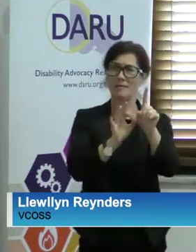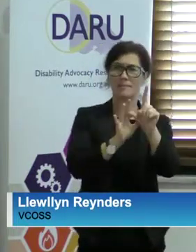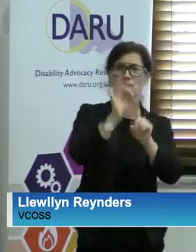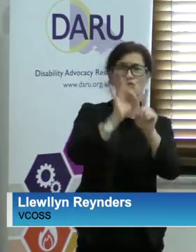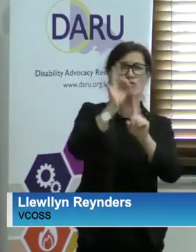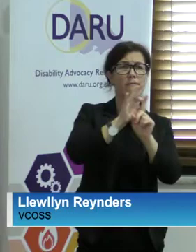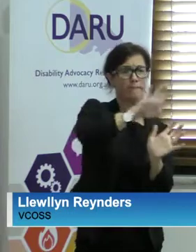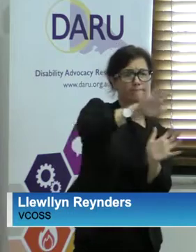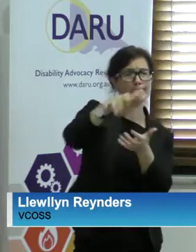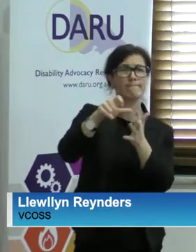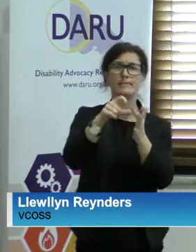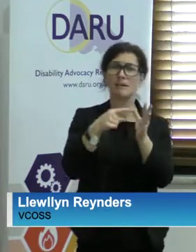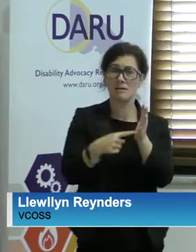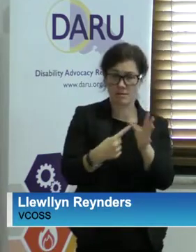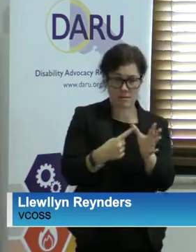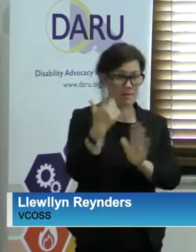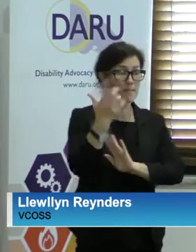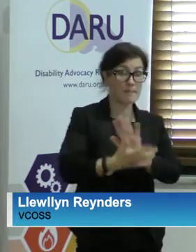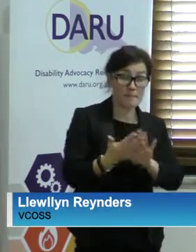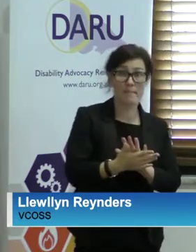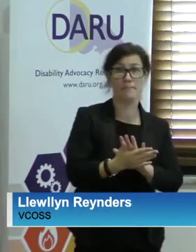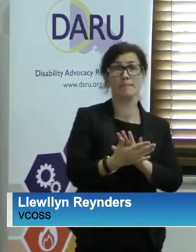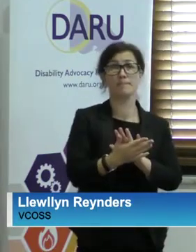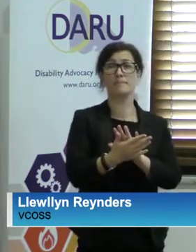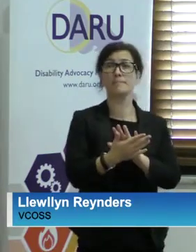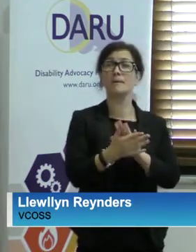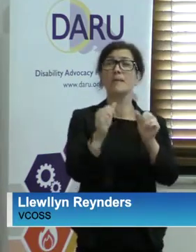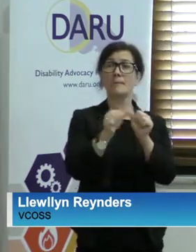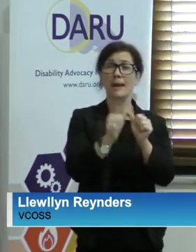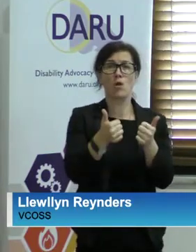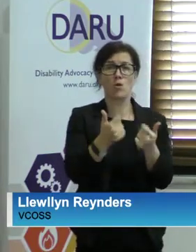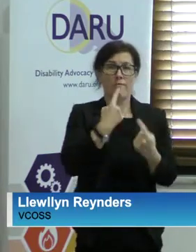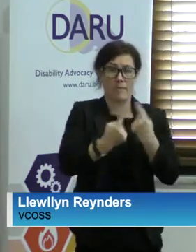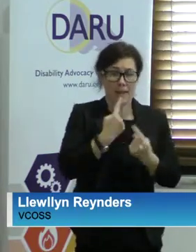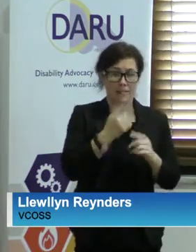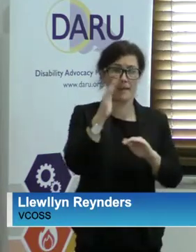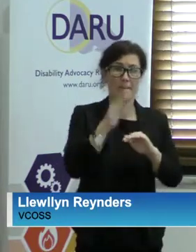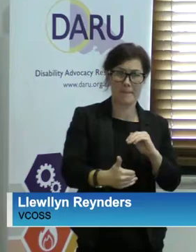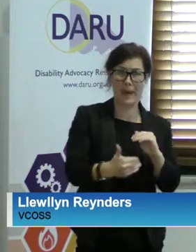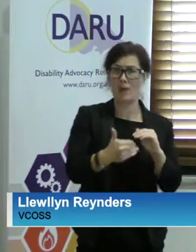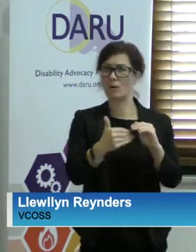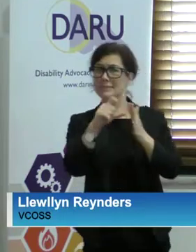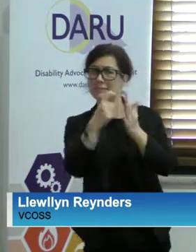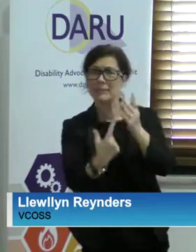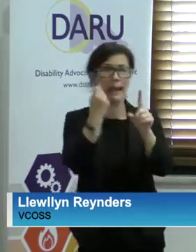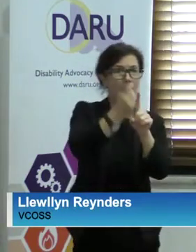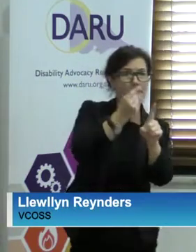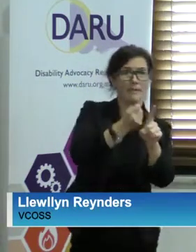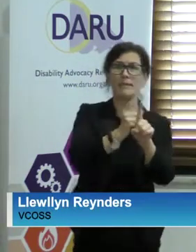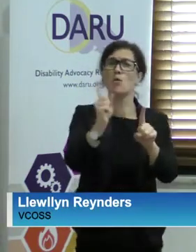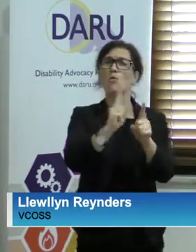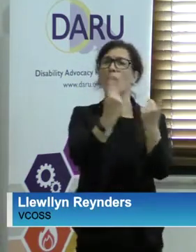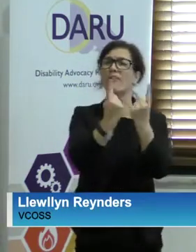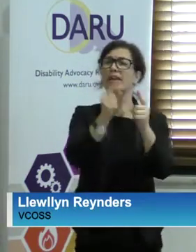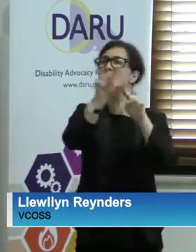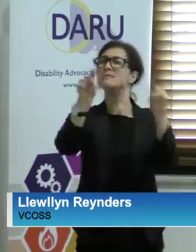data so that we can get the best information about disability advocacy and the difficulties